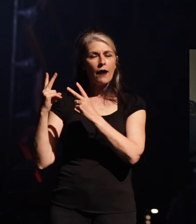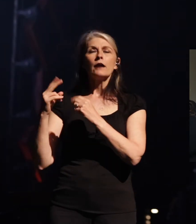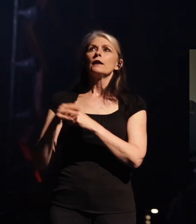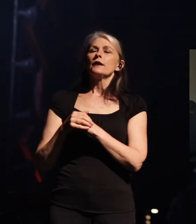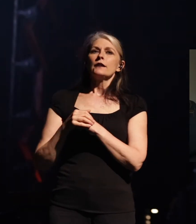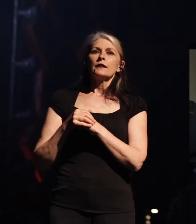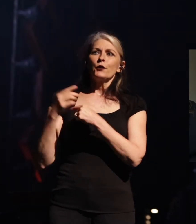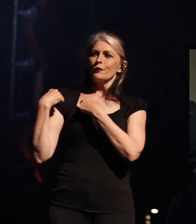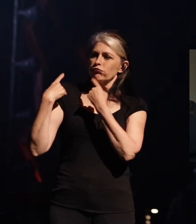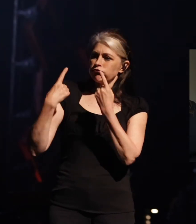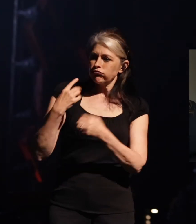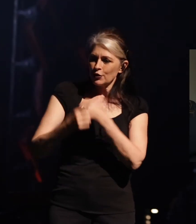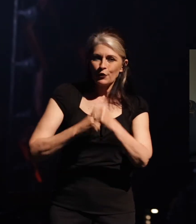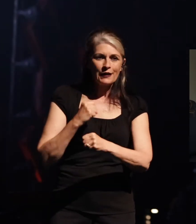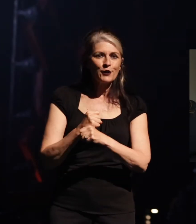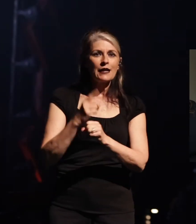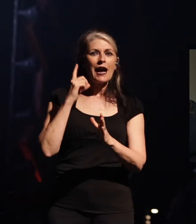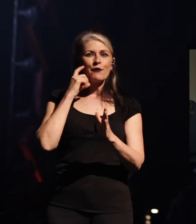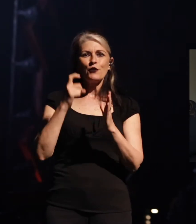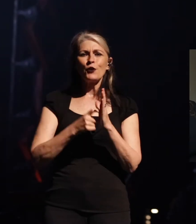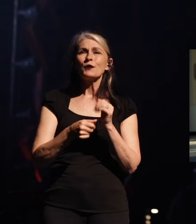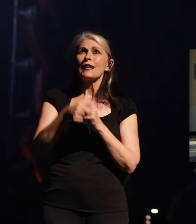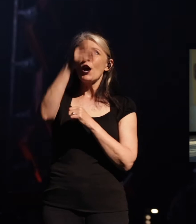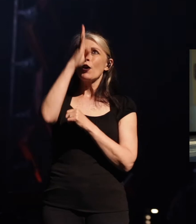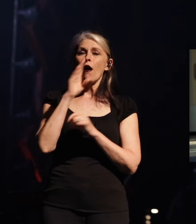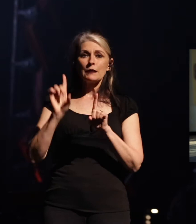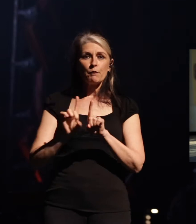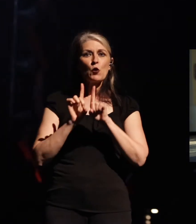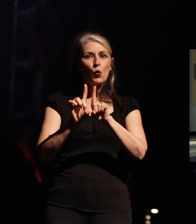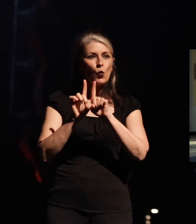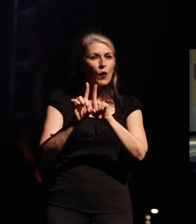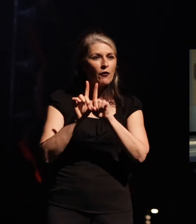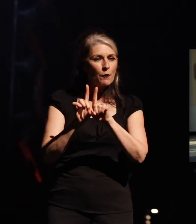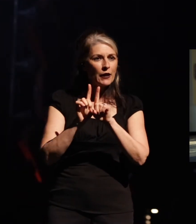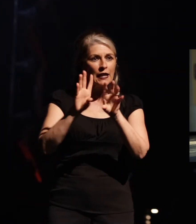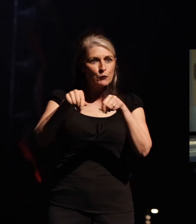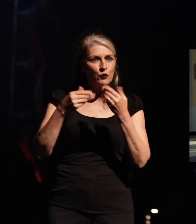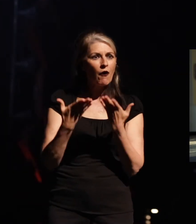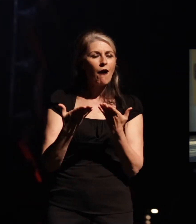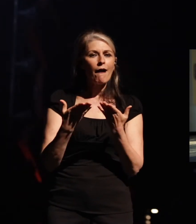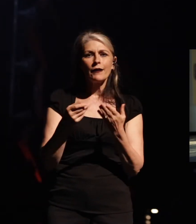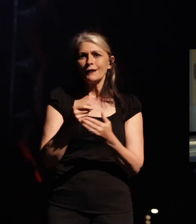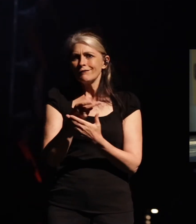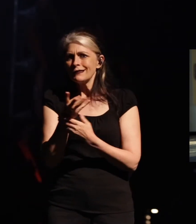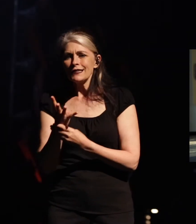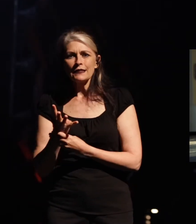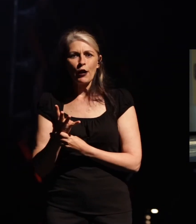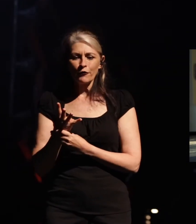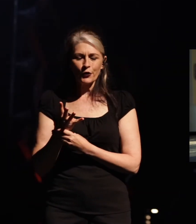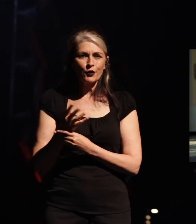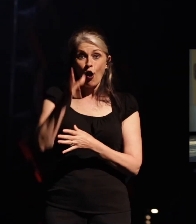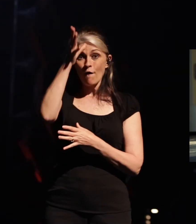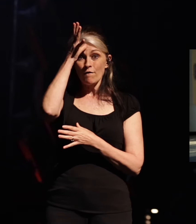through those years, I have just noticed how God has been with me. He has provided multiple father